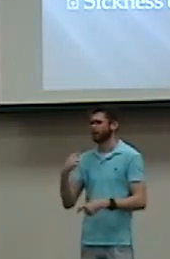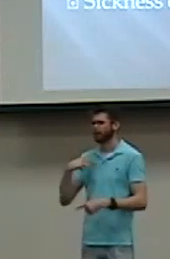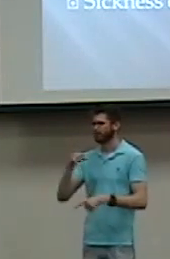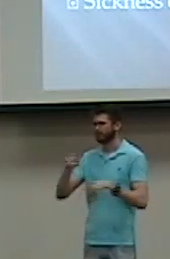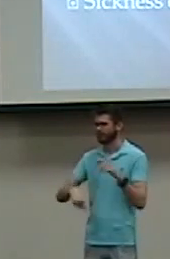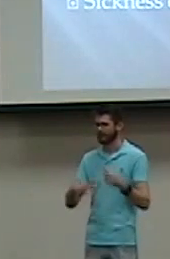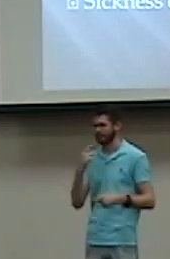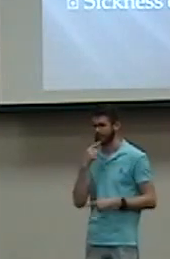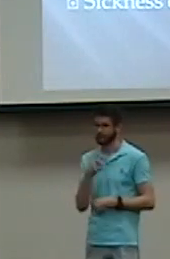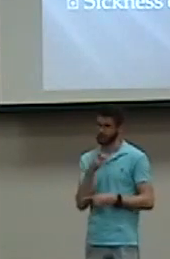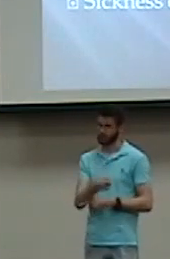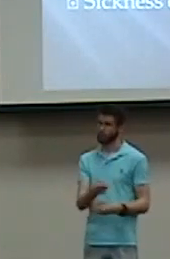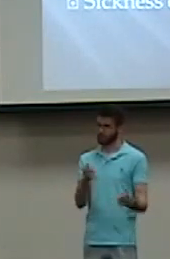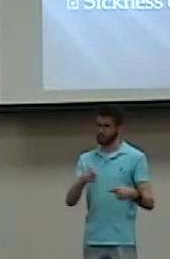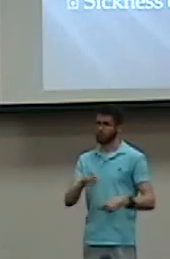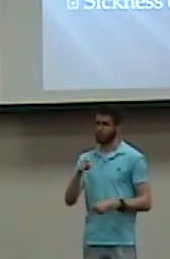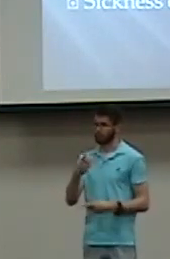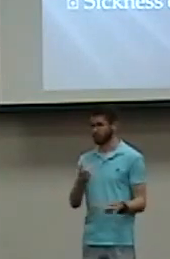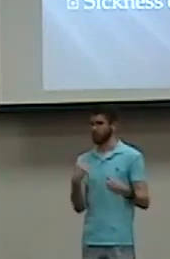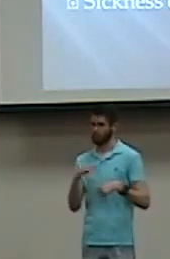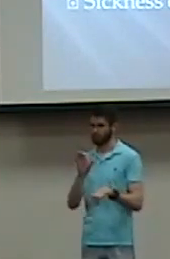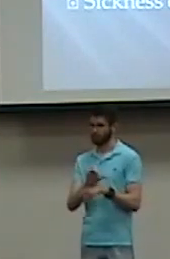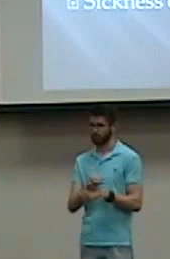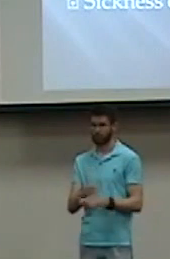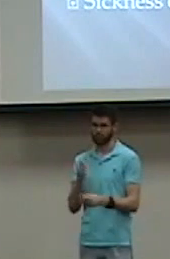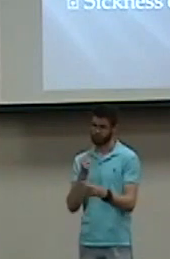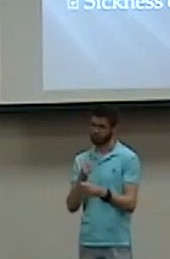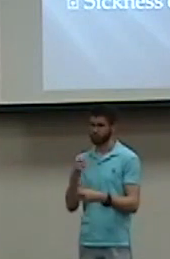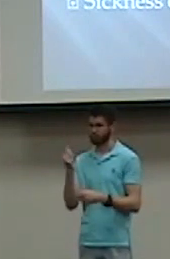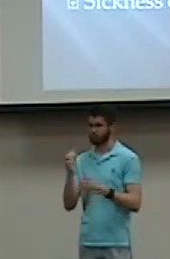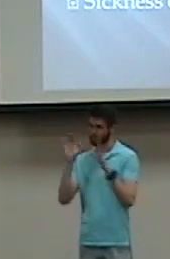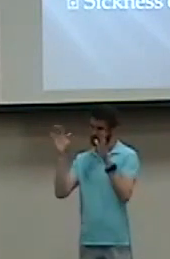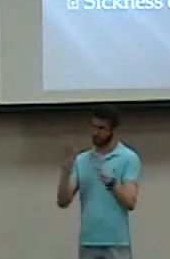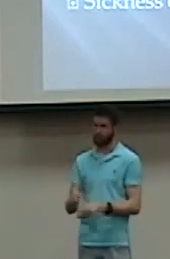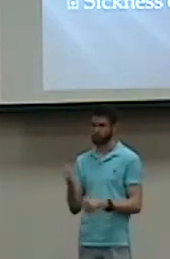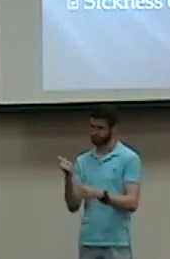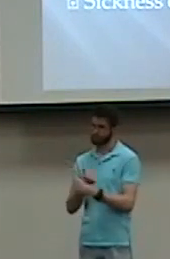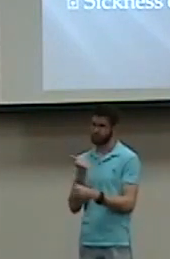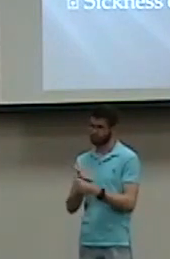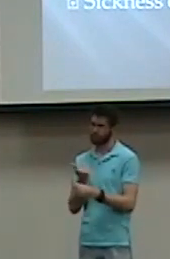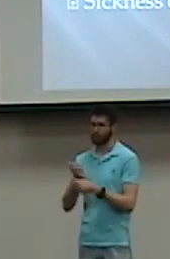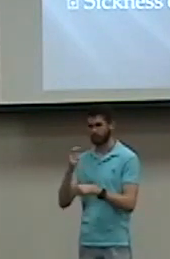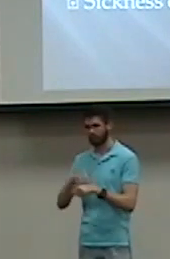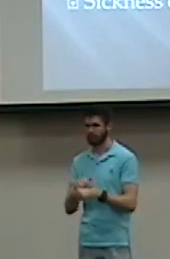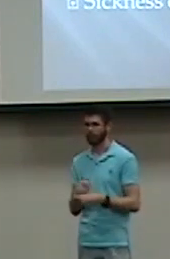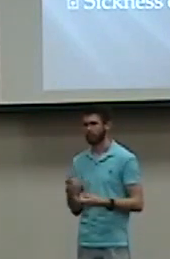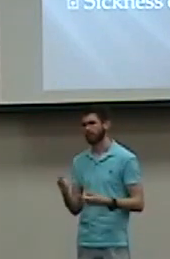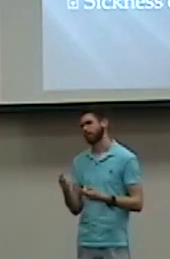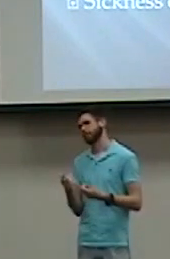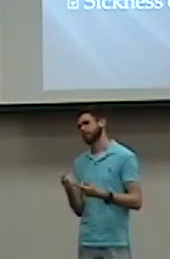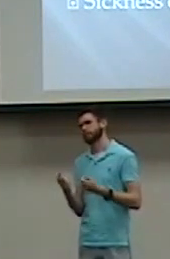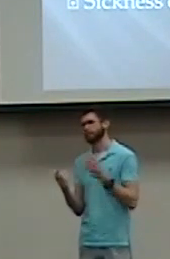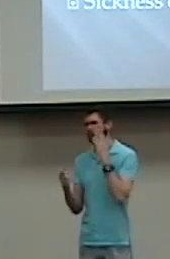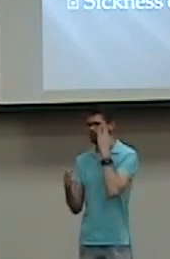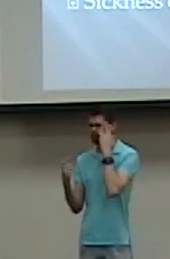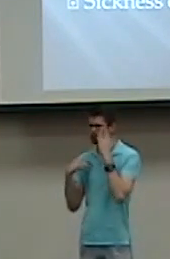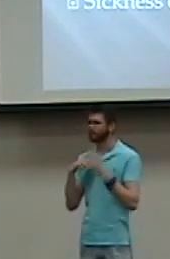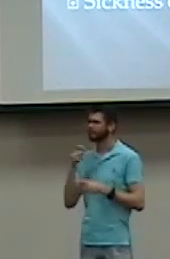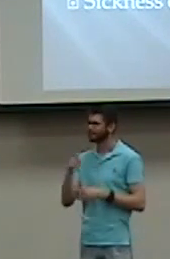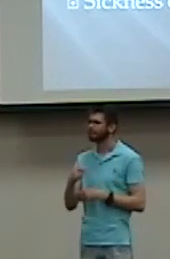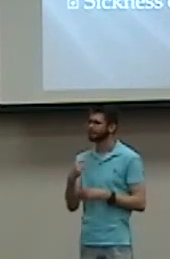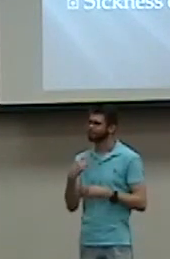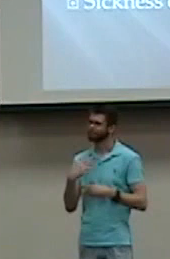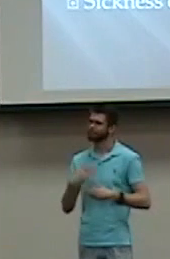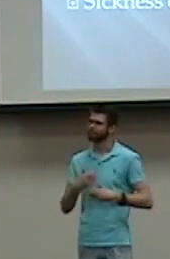a row in order to be faithful. Some people can't do that, and we have to be willing to be friendly to them and let them know, we missed you.